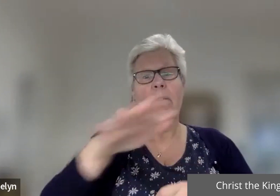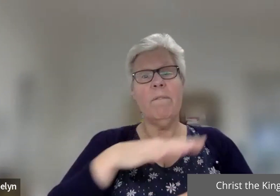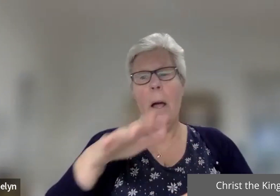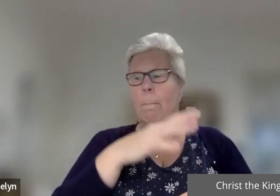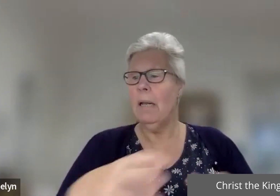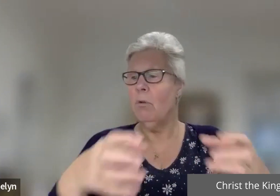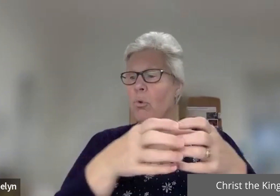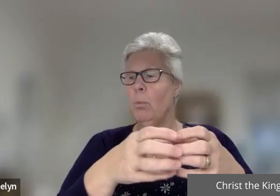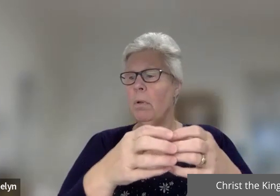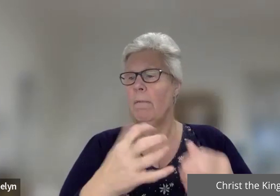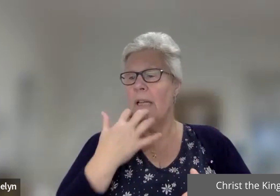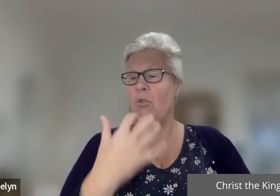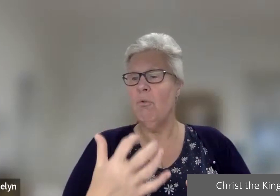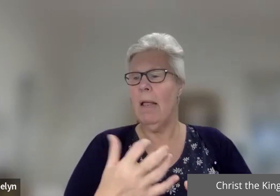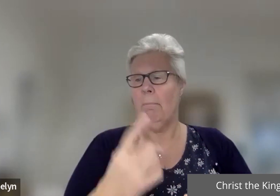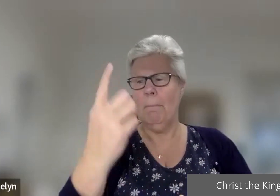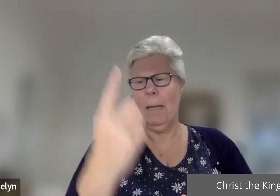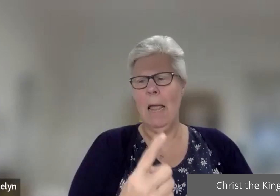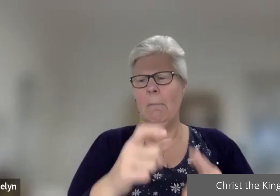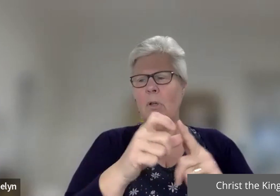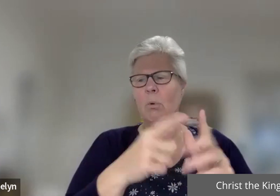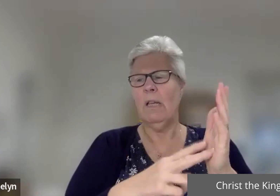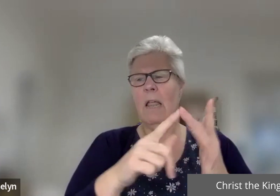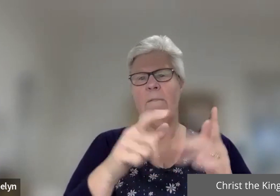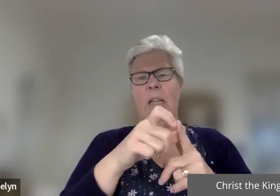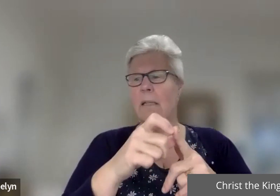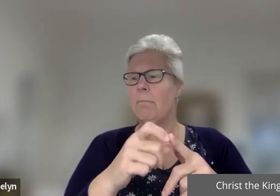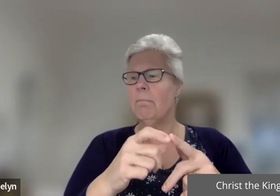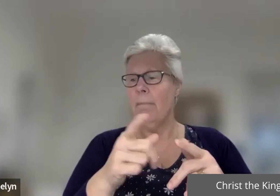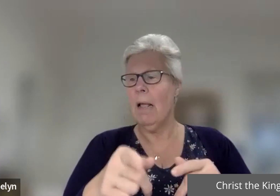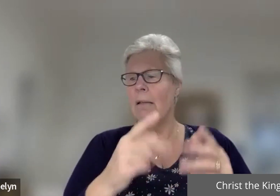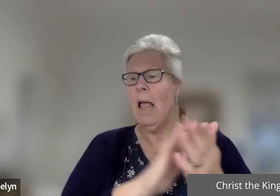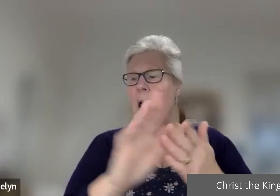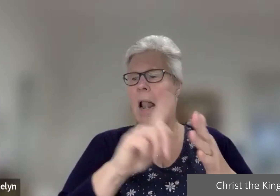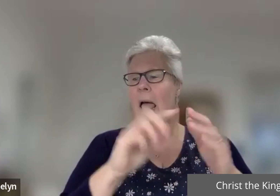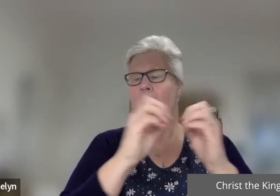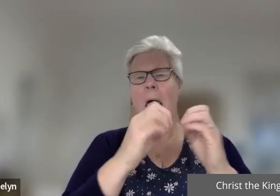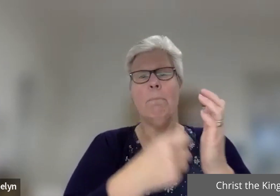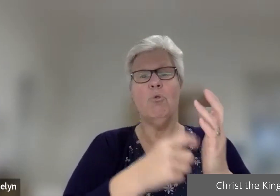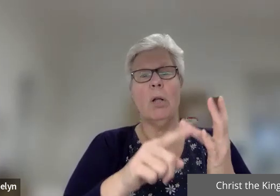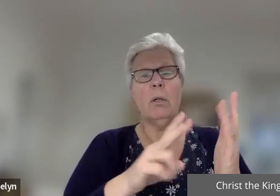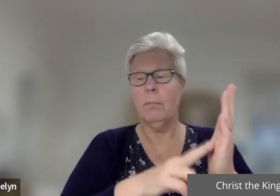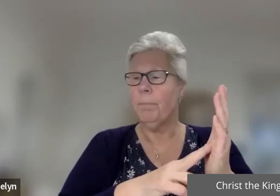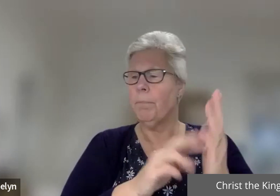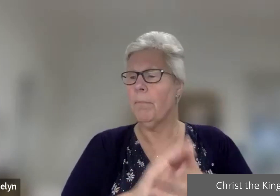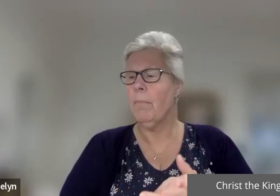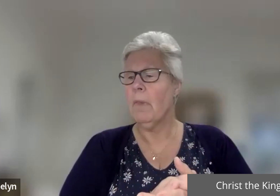All the family group Israel came to David at